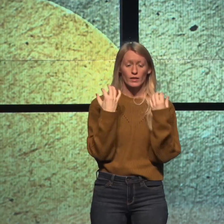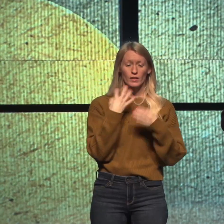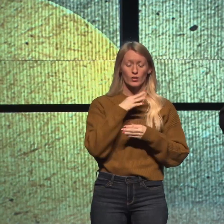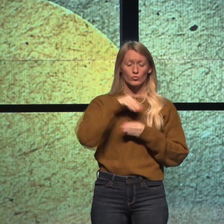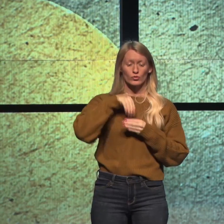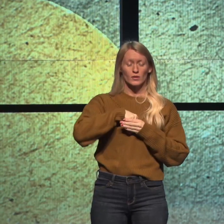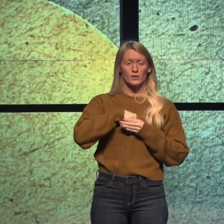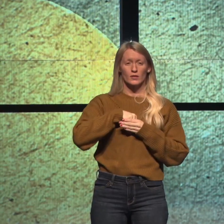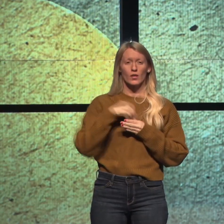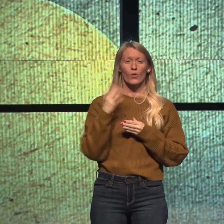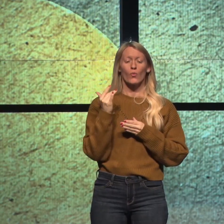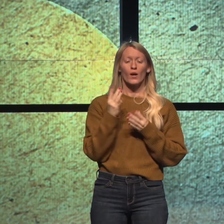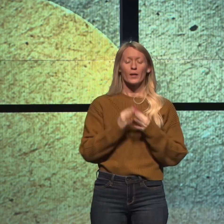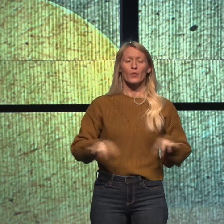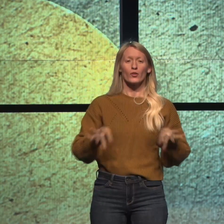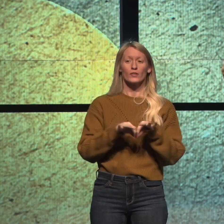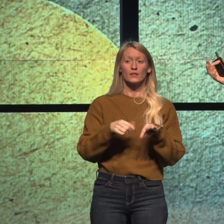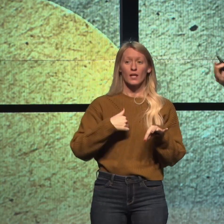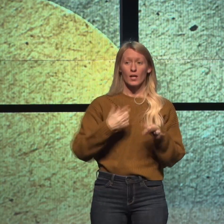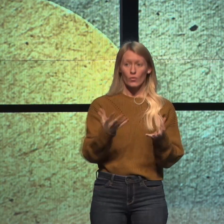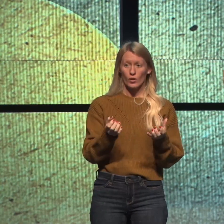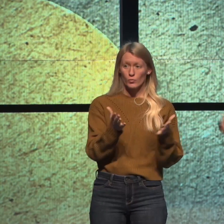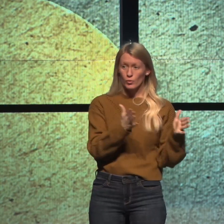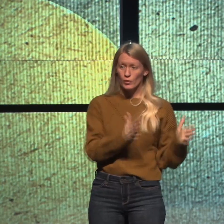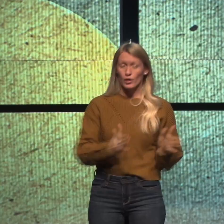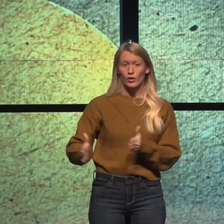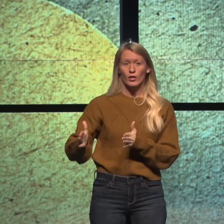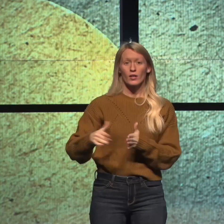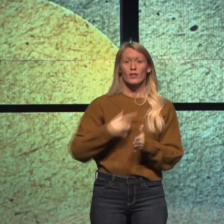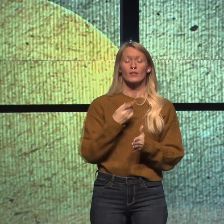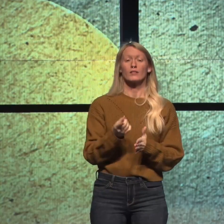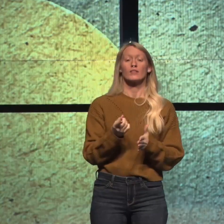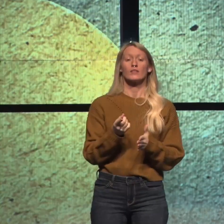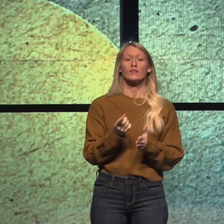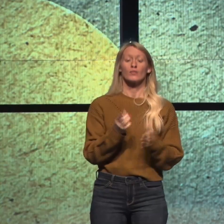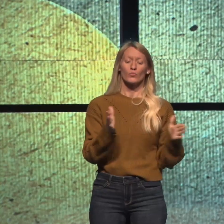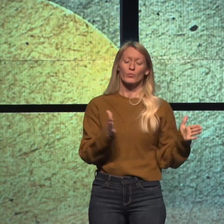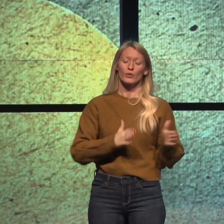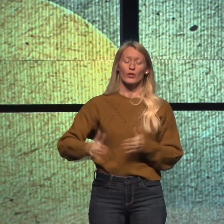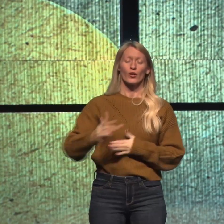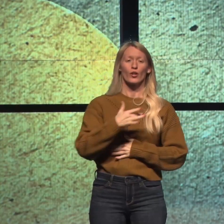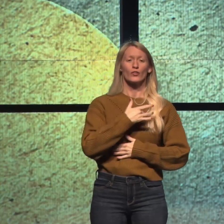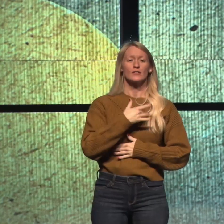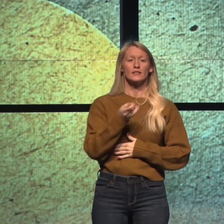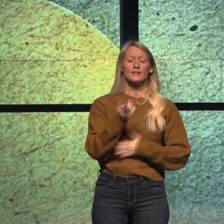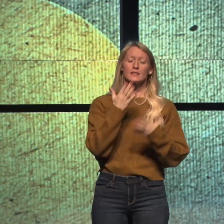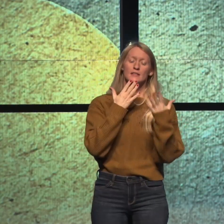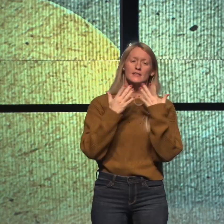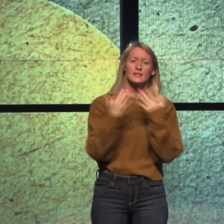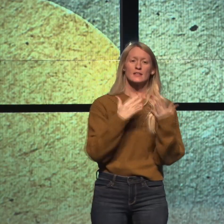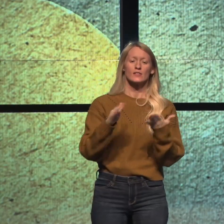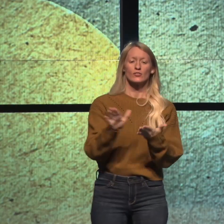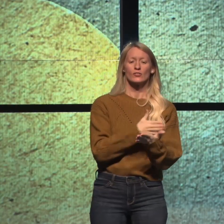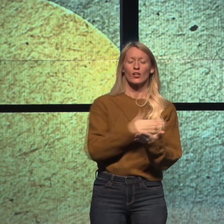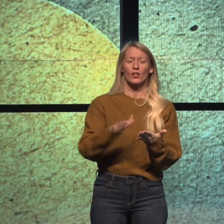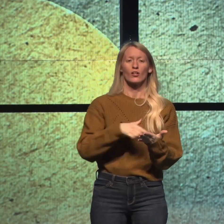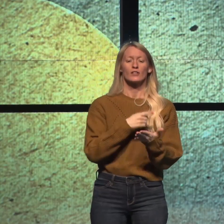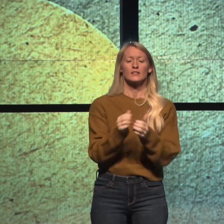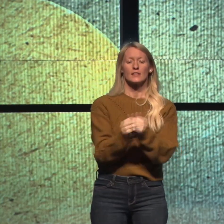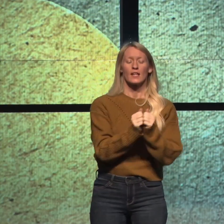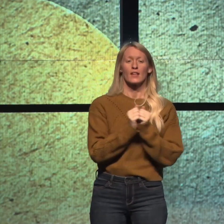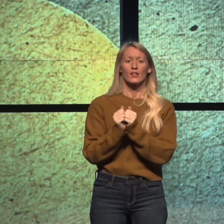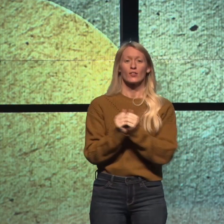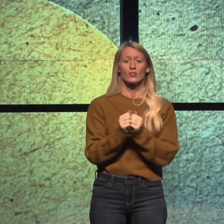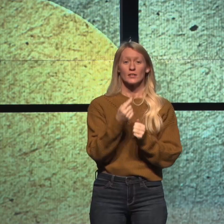you for that. And to do that, I want to prepare our hearts. We're going to sing a song together. And this song says, "The kingdom is yours."